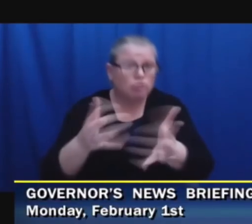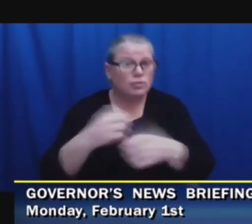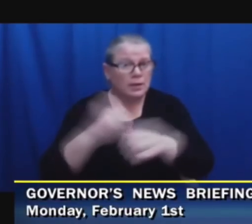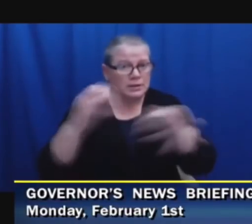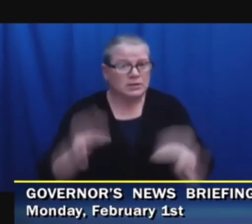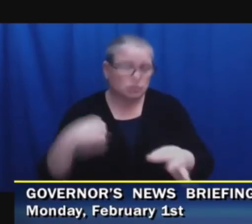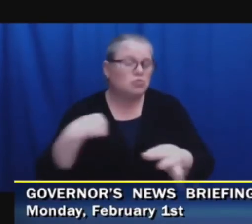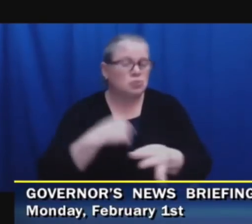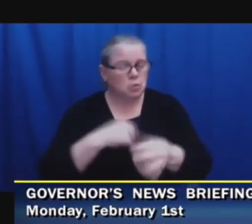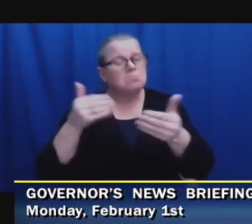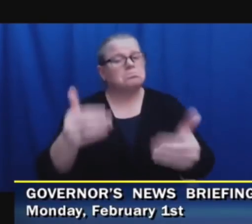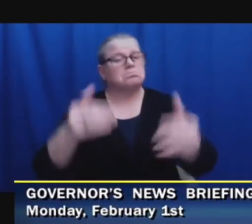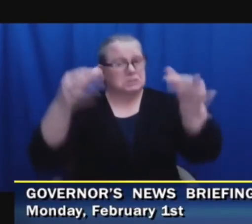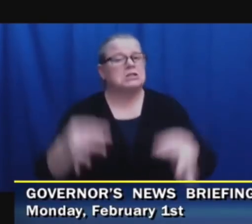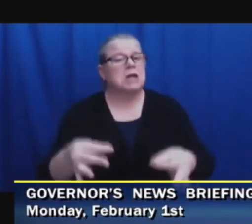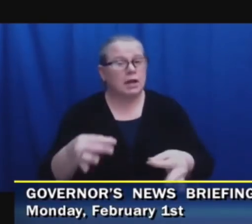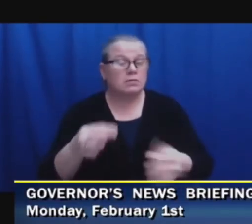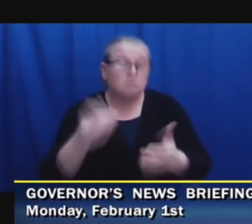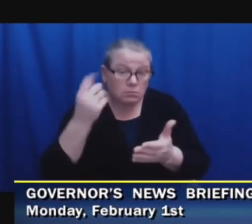Okay.